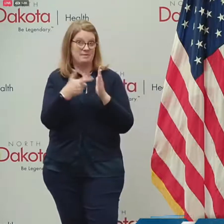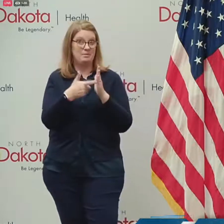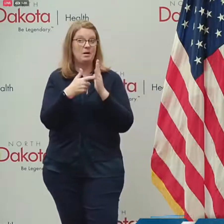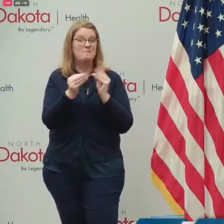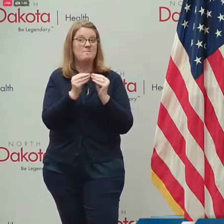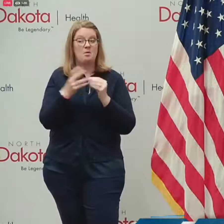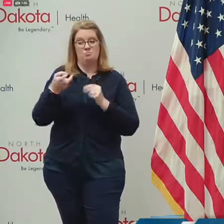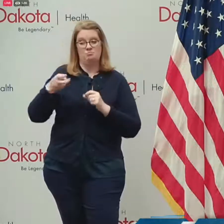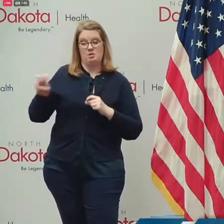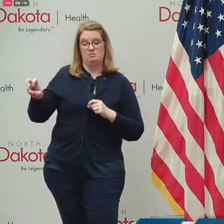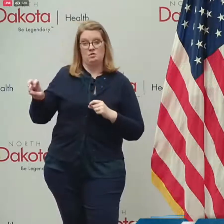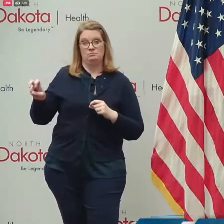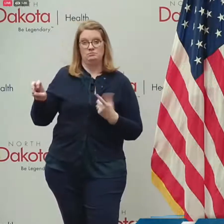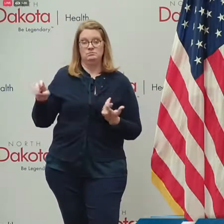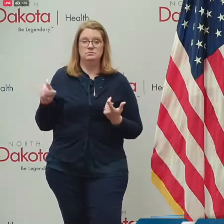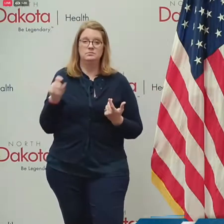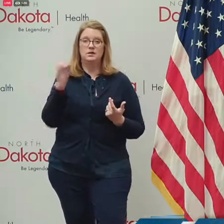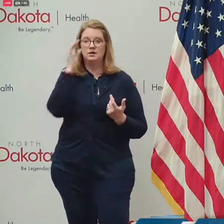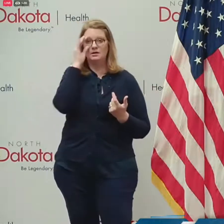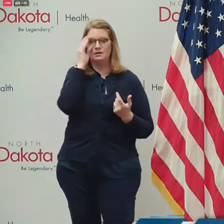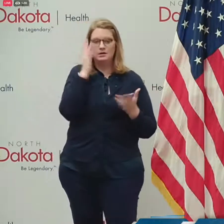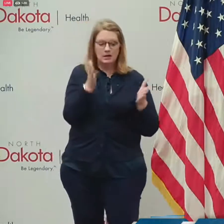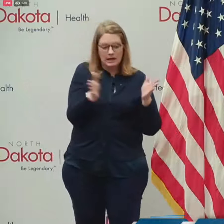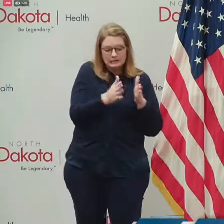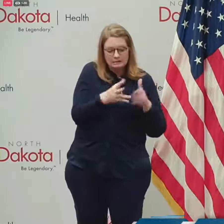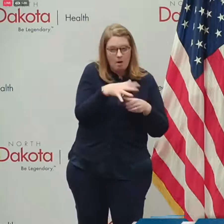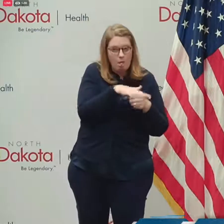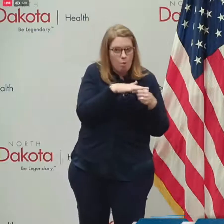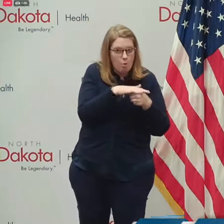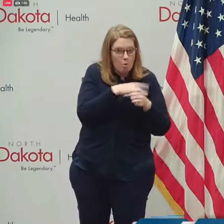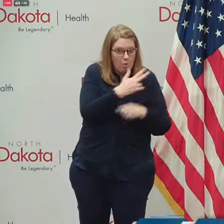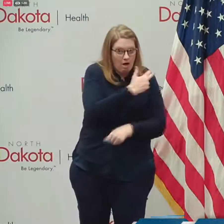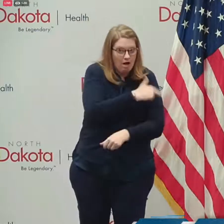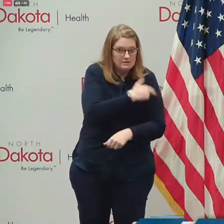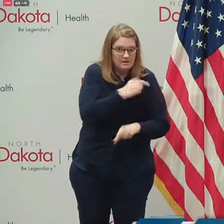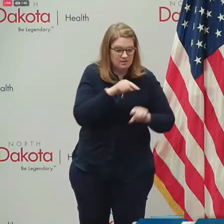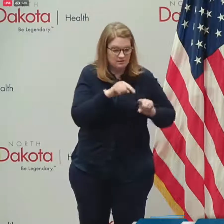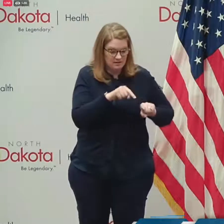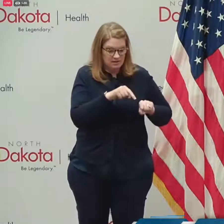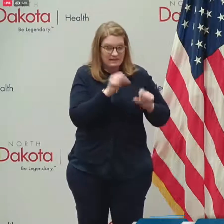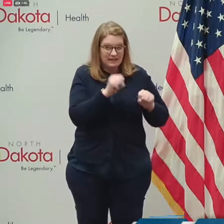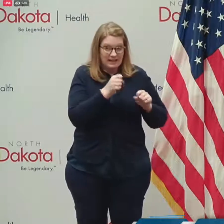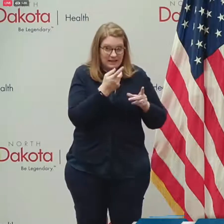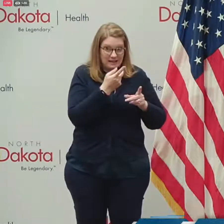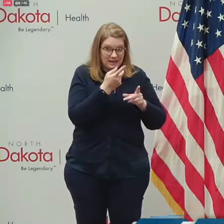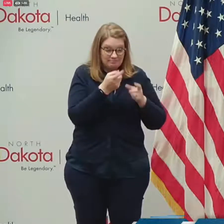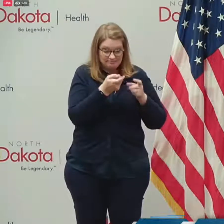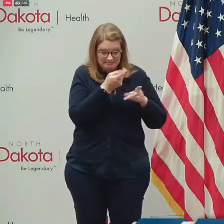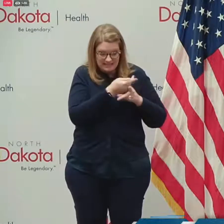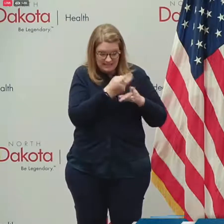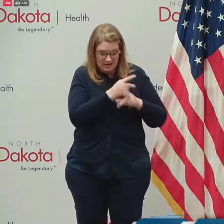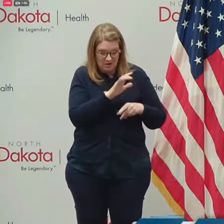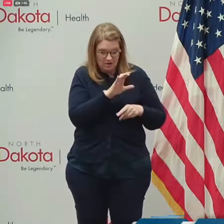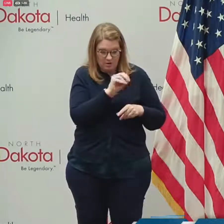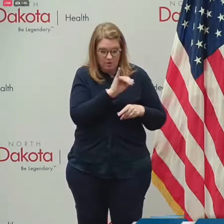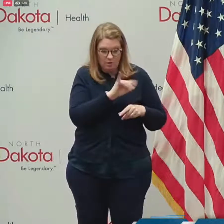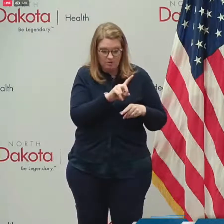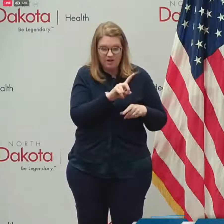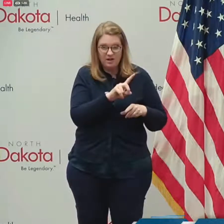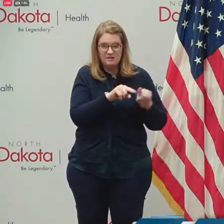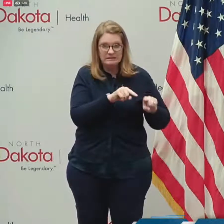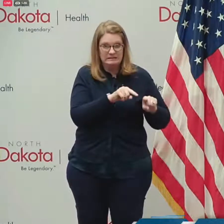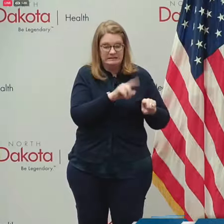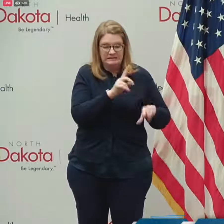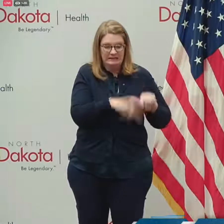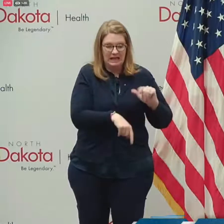not have a small local hospital that's in a position to manage COVID, but they could be a step-down